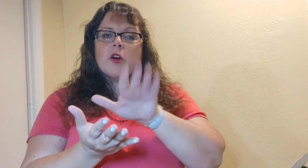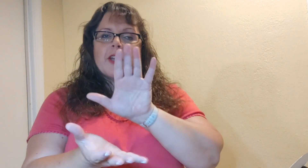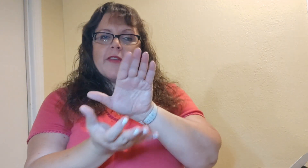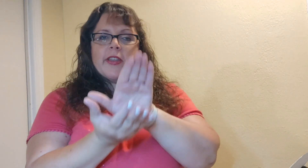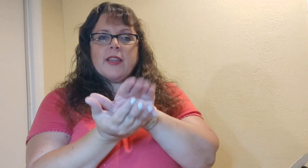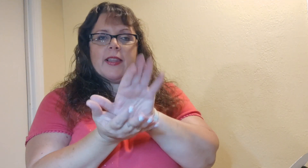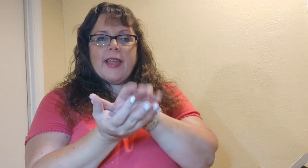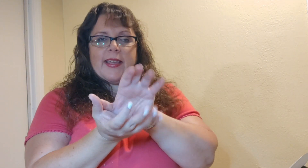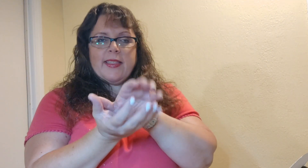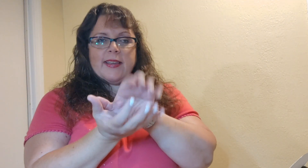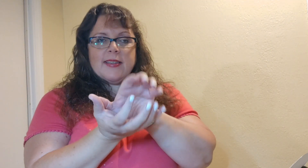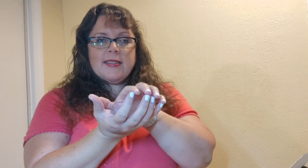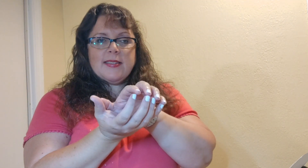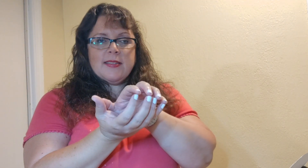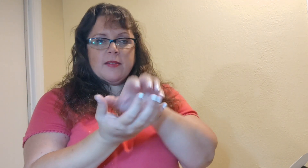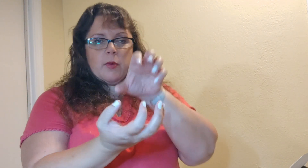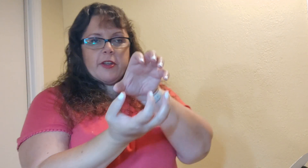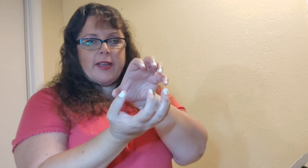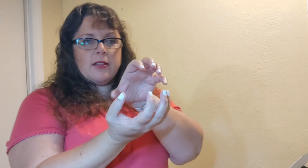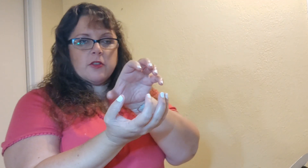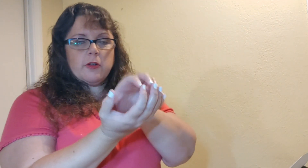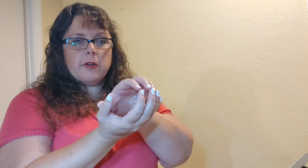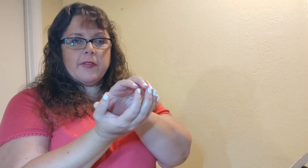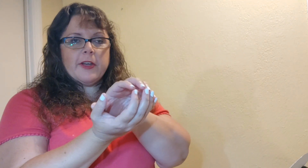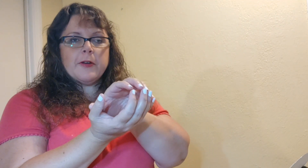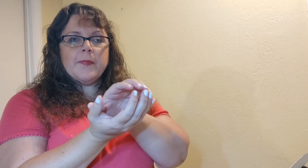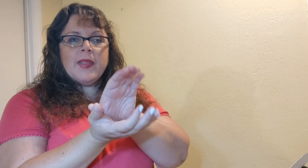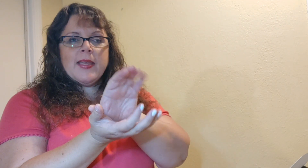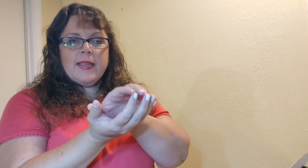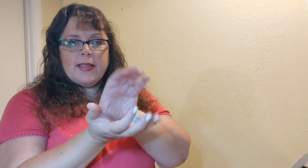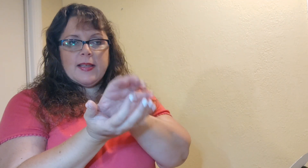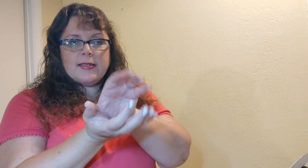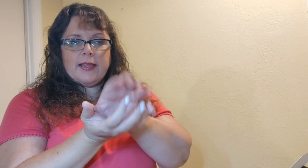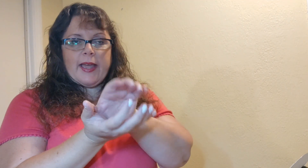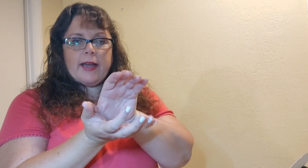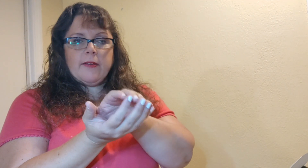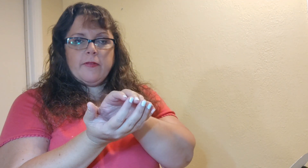or even like this with your hands curved though is